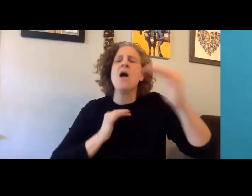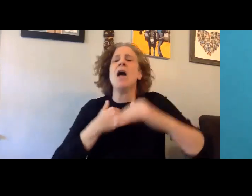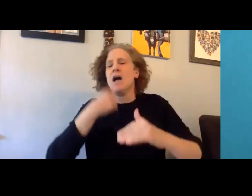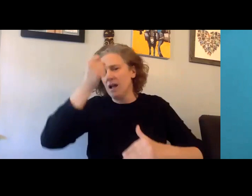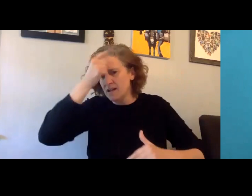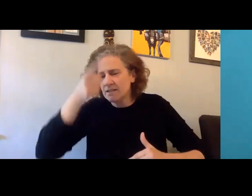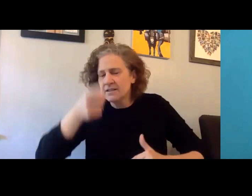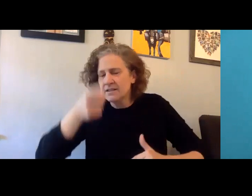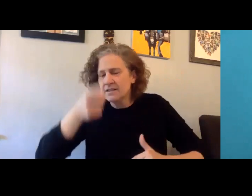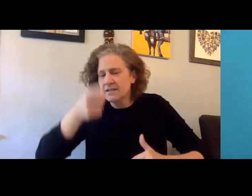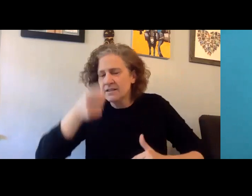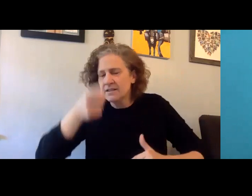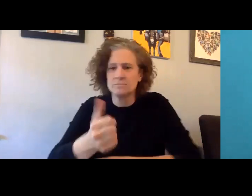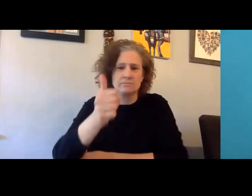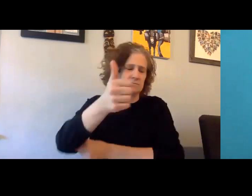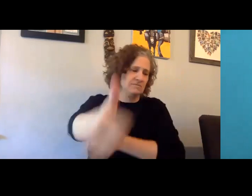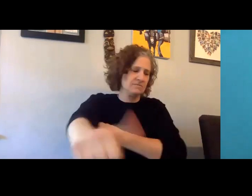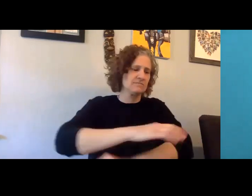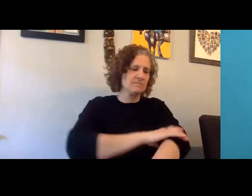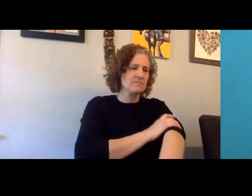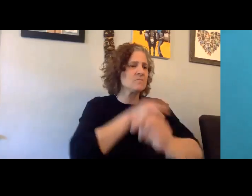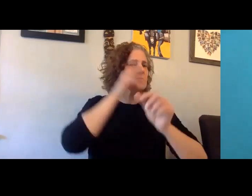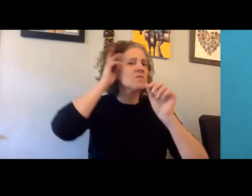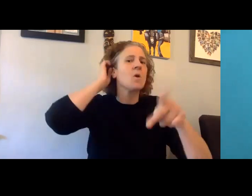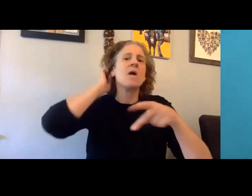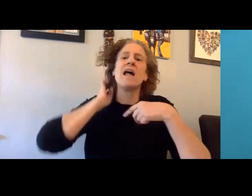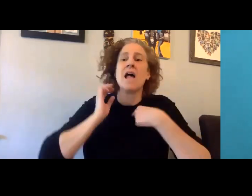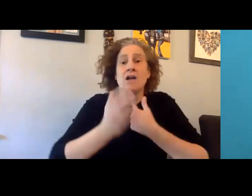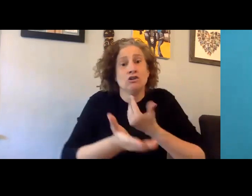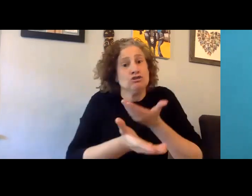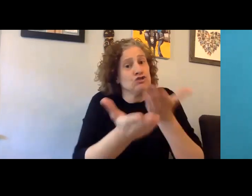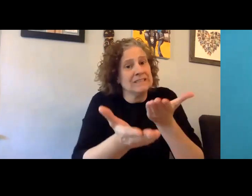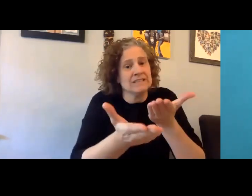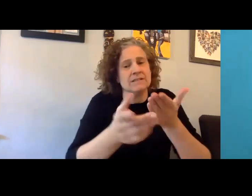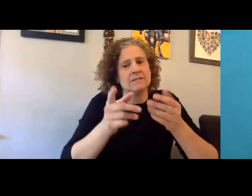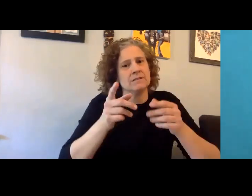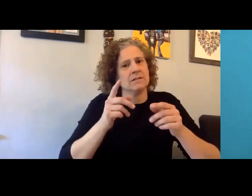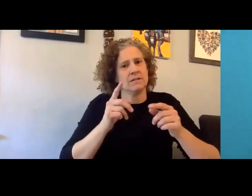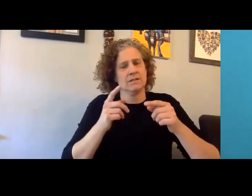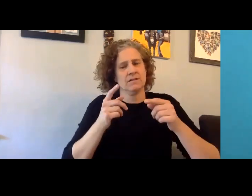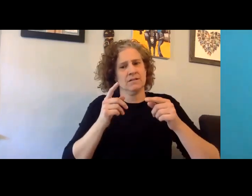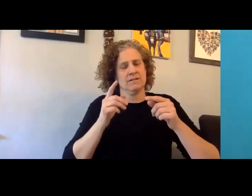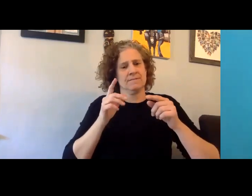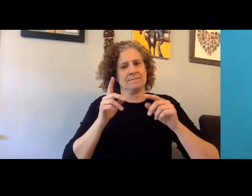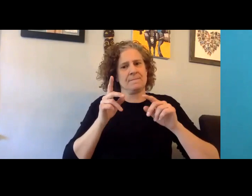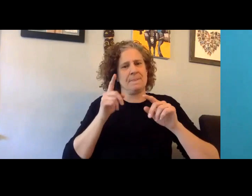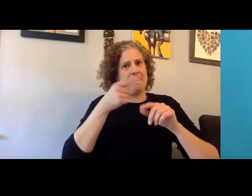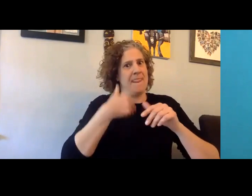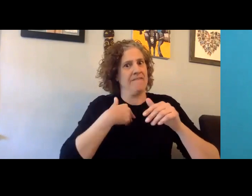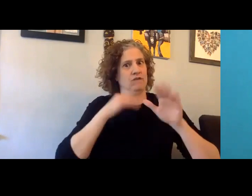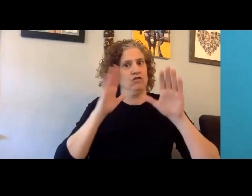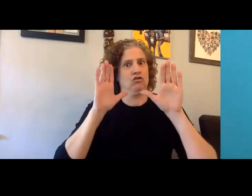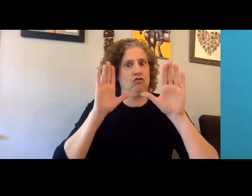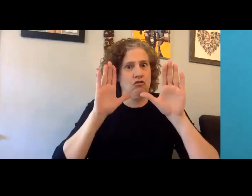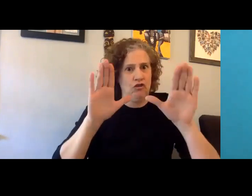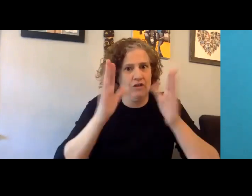Okay. Oh, and now I'm understanding. Okay. Okay. So I suggest